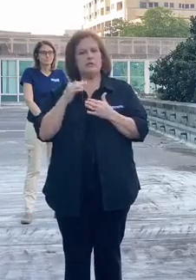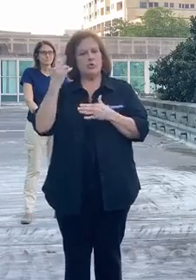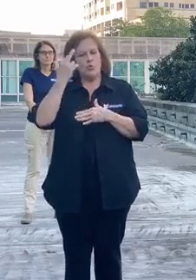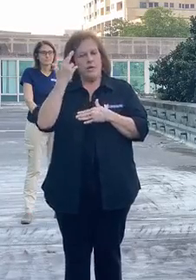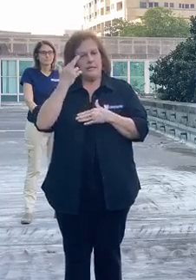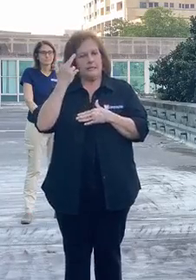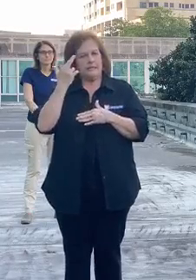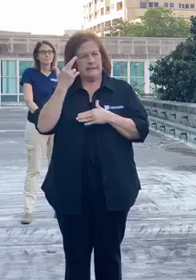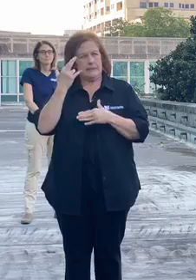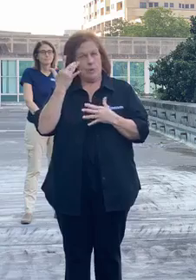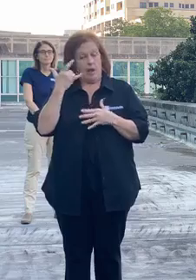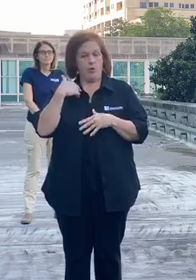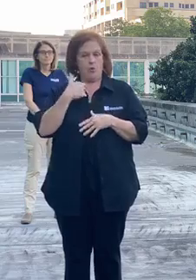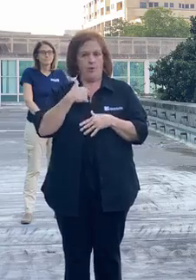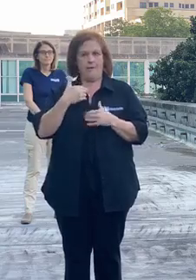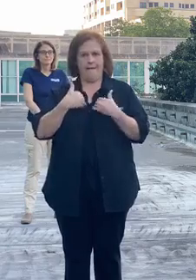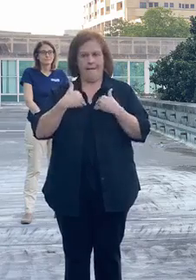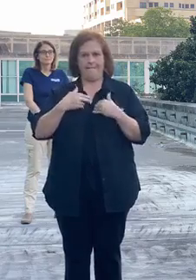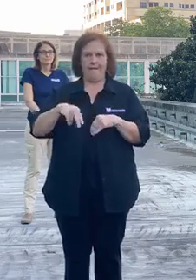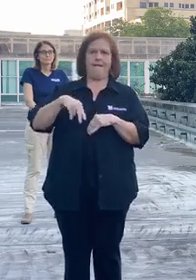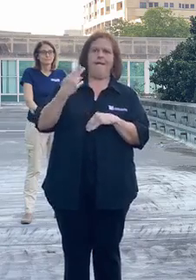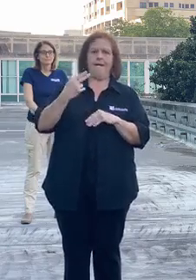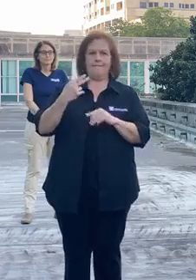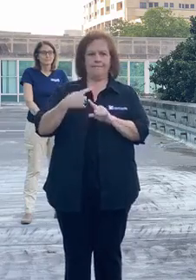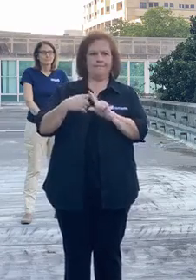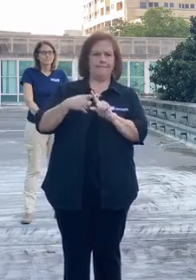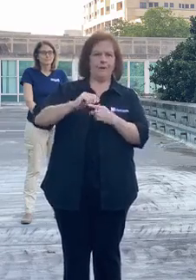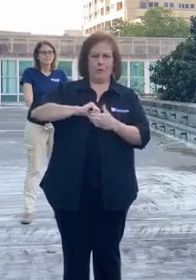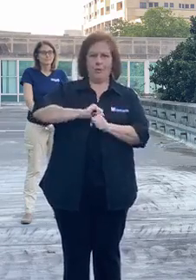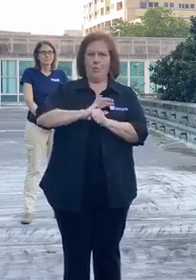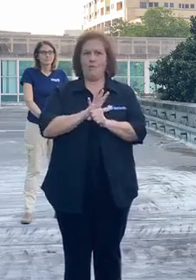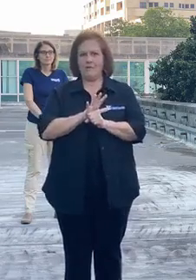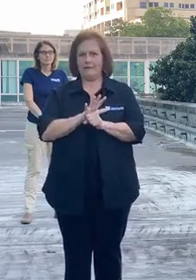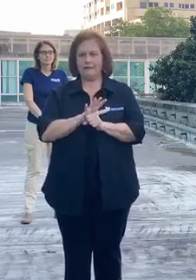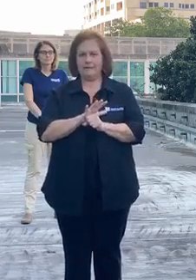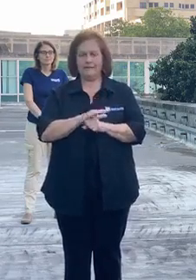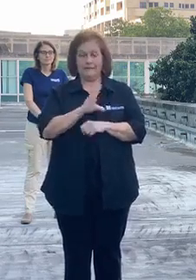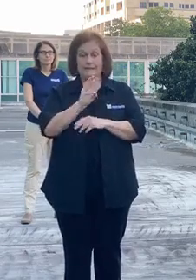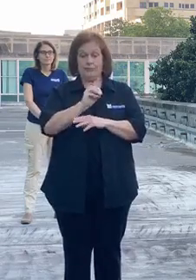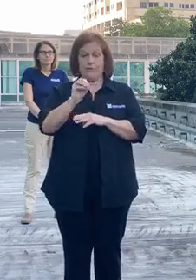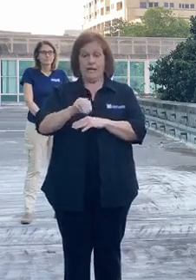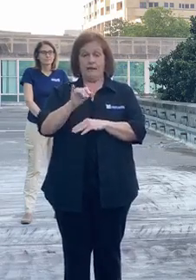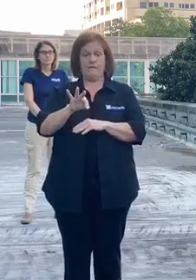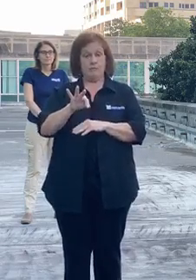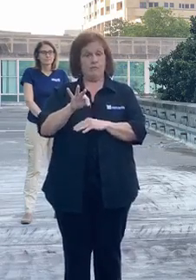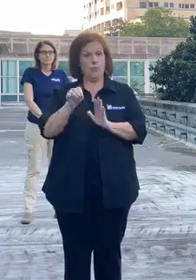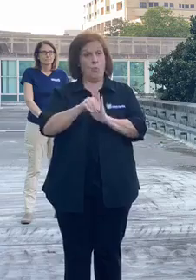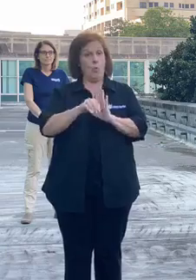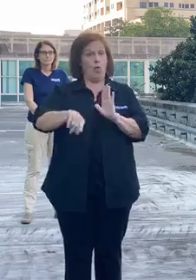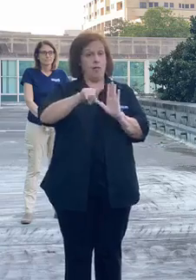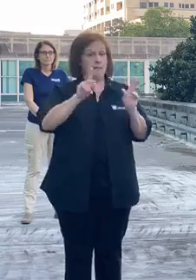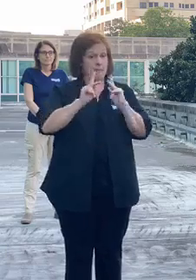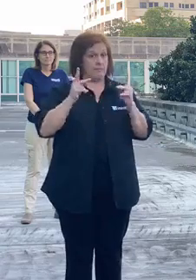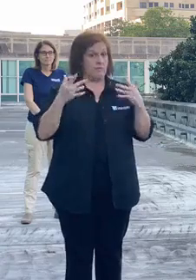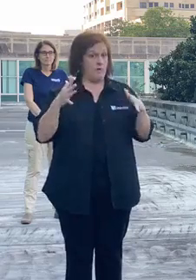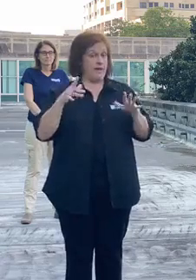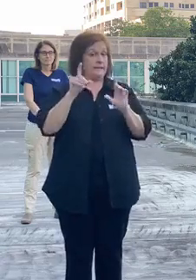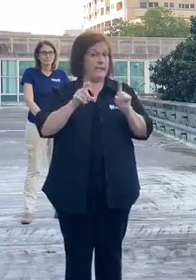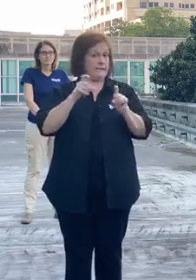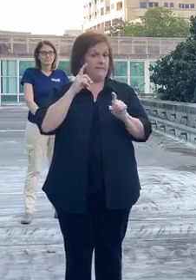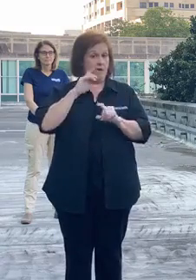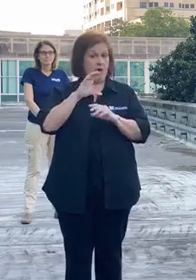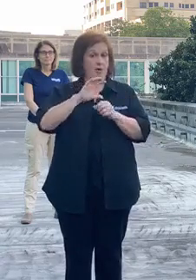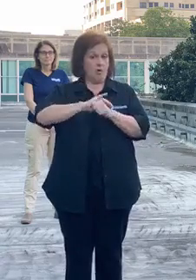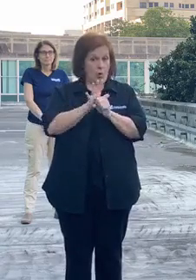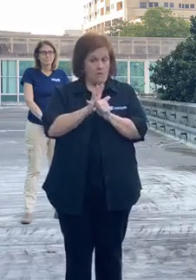have about the highest amount of COVID testing per capita in the country. 6% of New Orleanians have been tested for COVID,